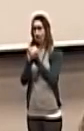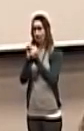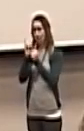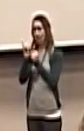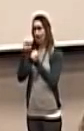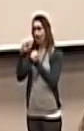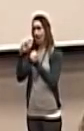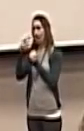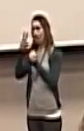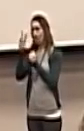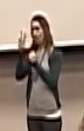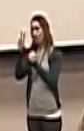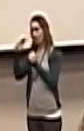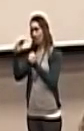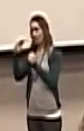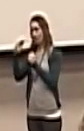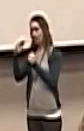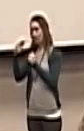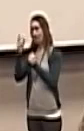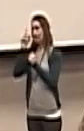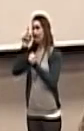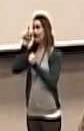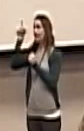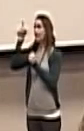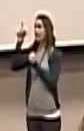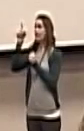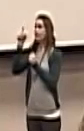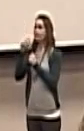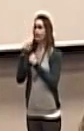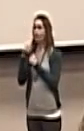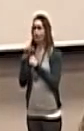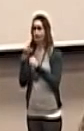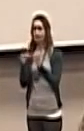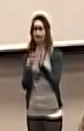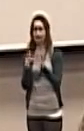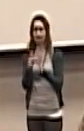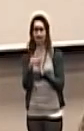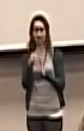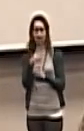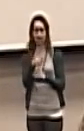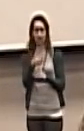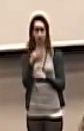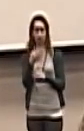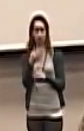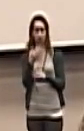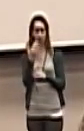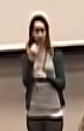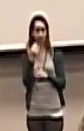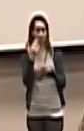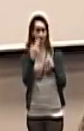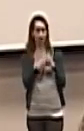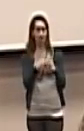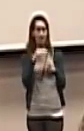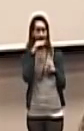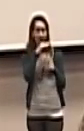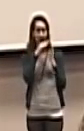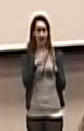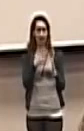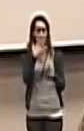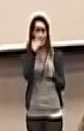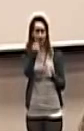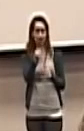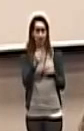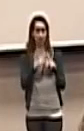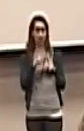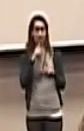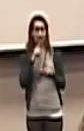Yahweh. He was considered a liar and a blasphemer with this claim, when in fact He was